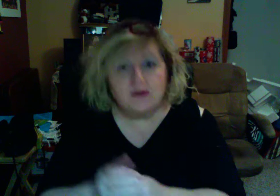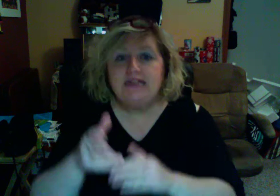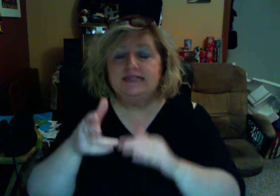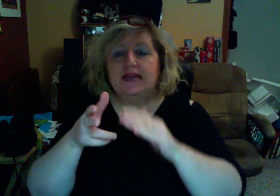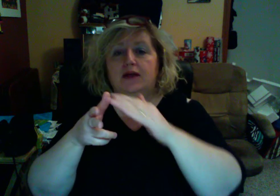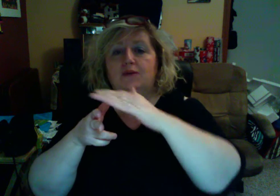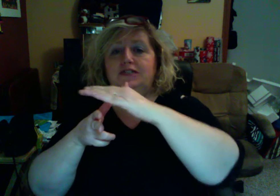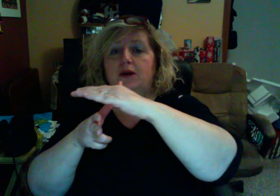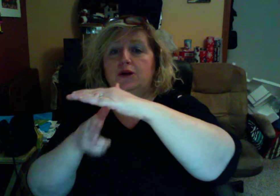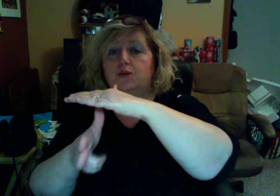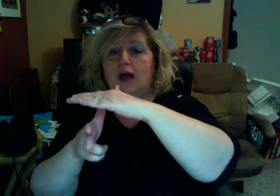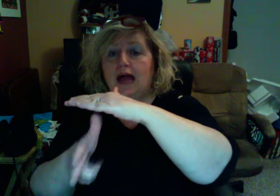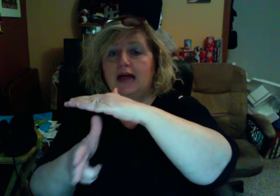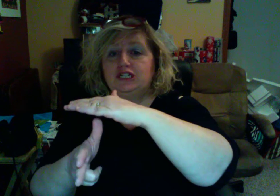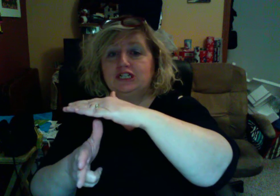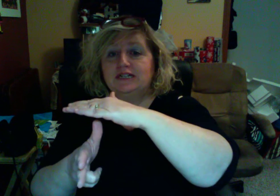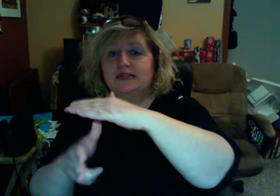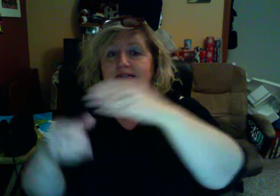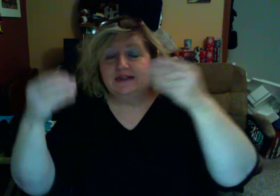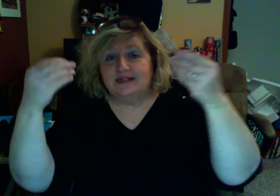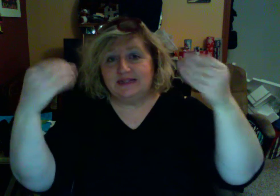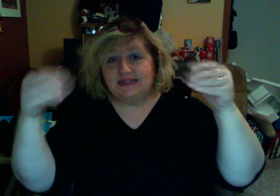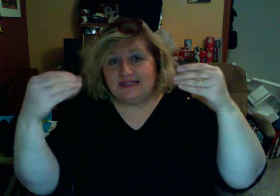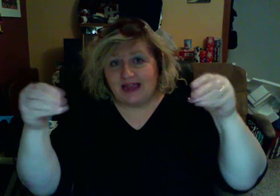Garage sale. We do our garage sale.